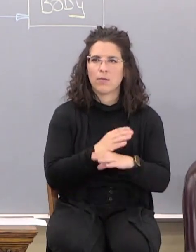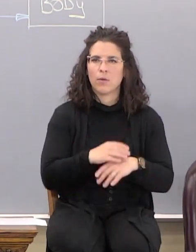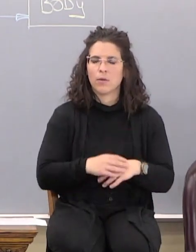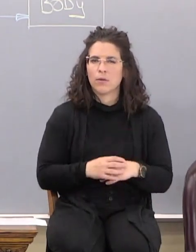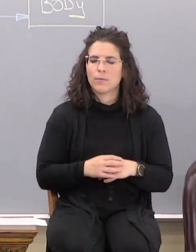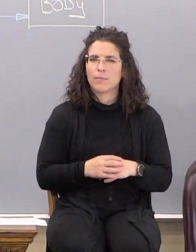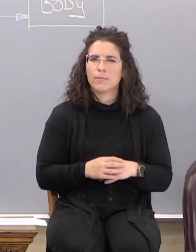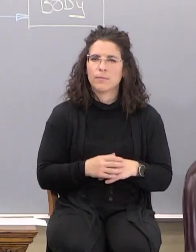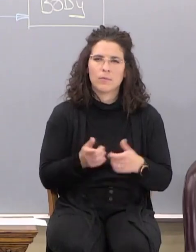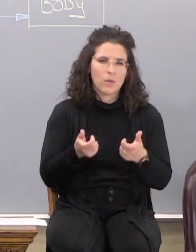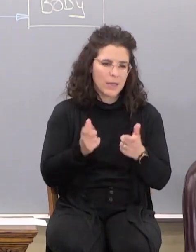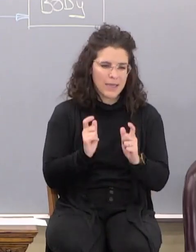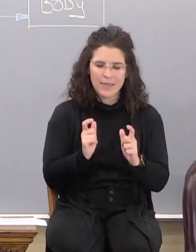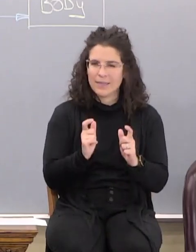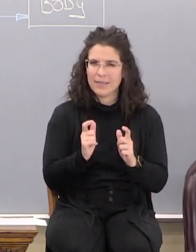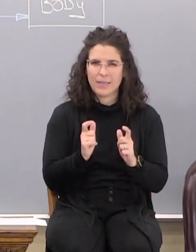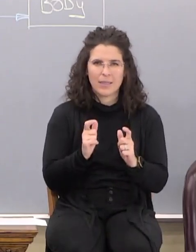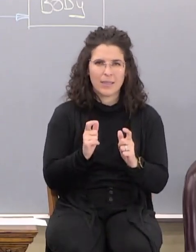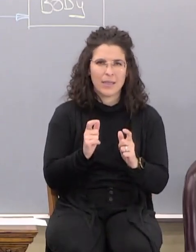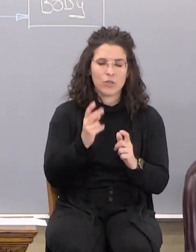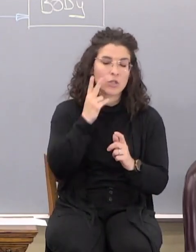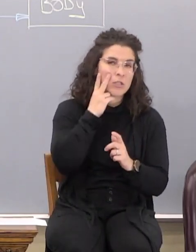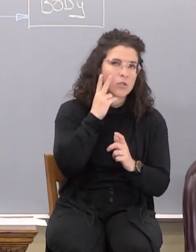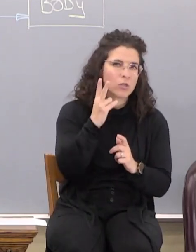The instant that